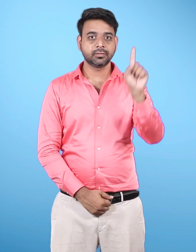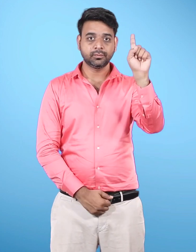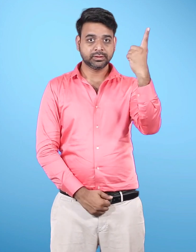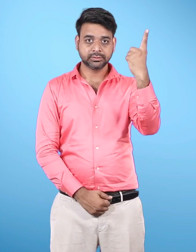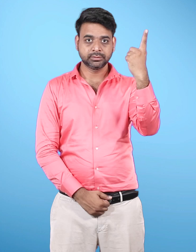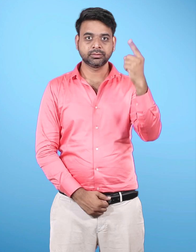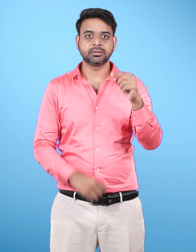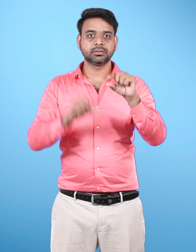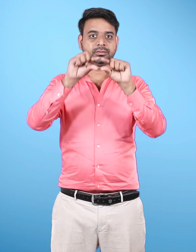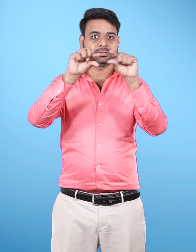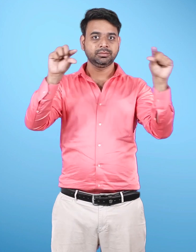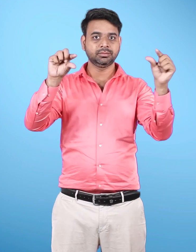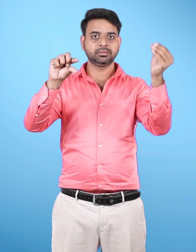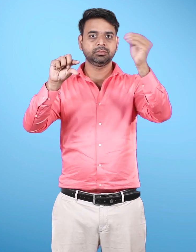1. Fill in the blanks.